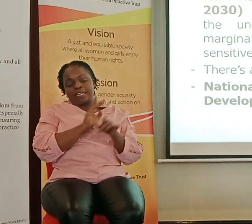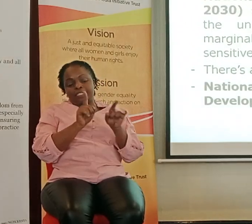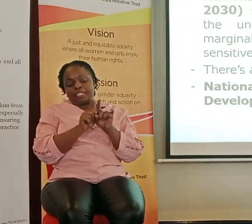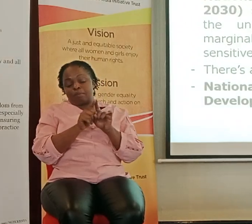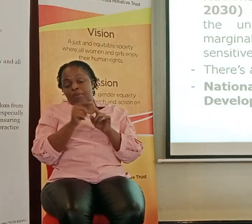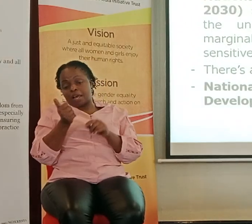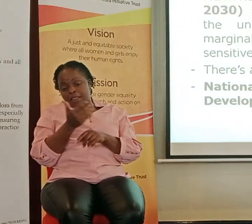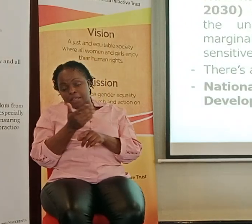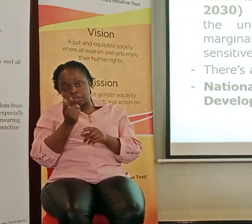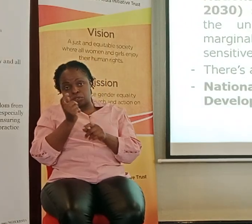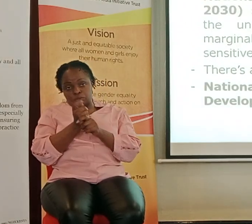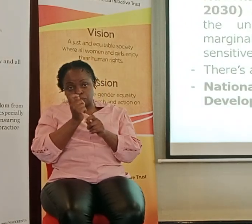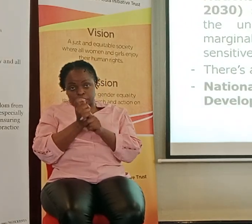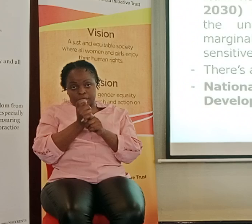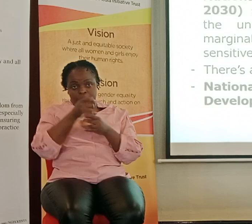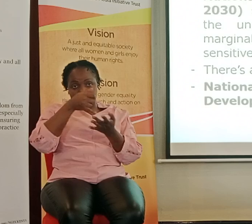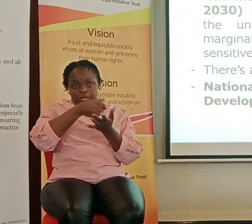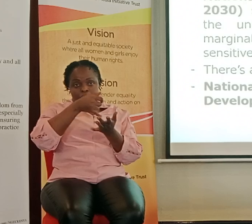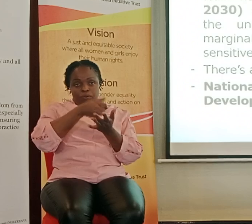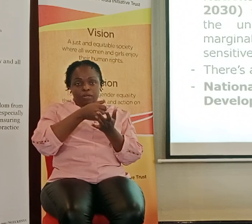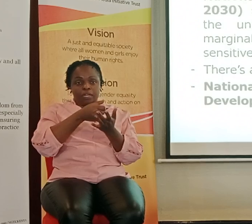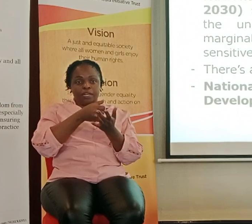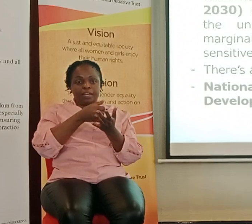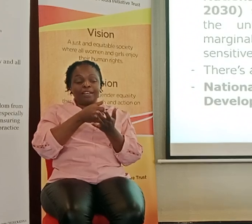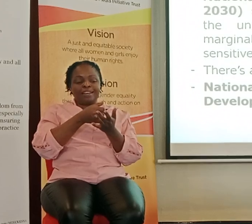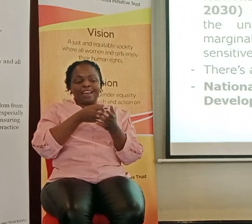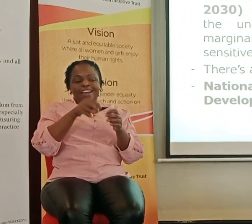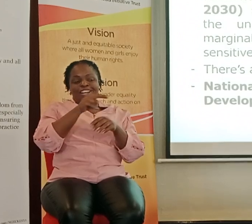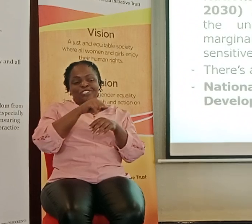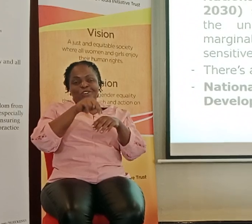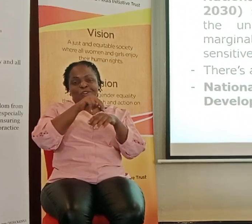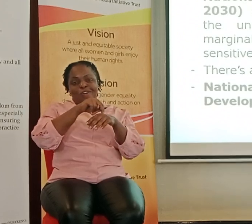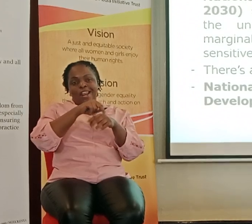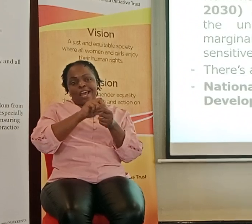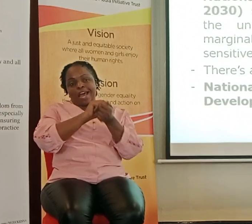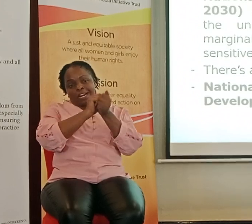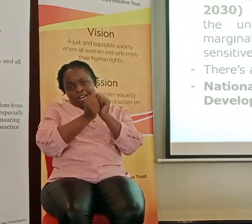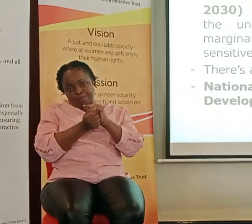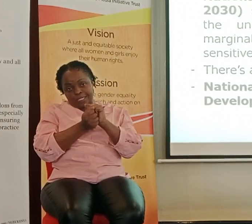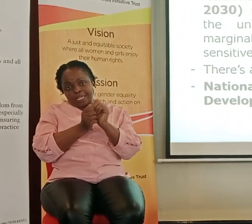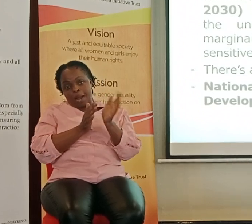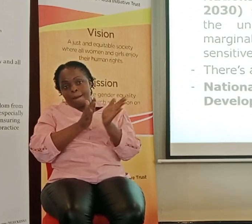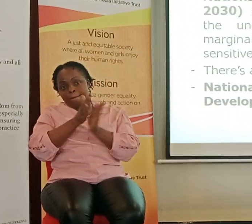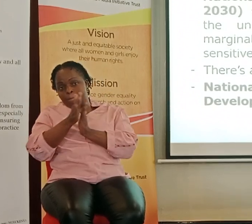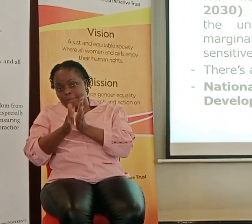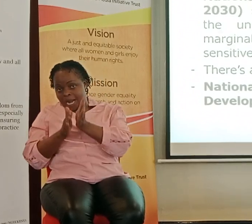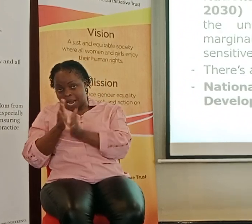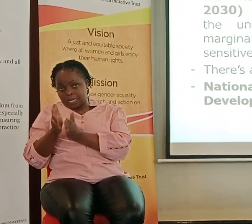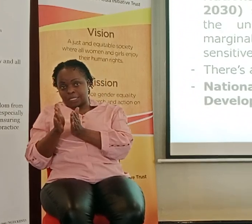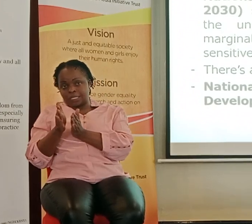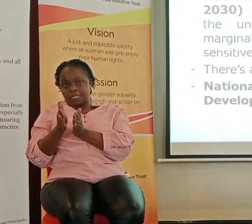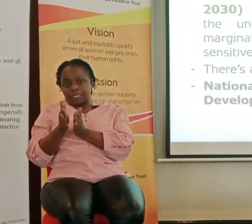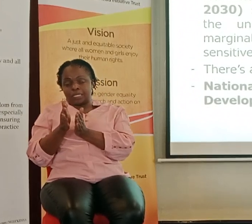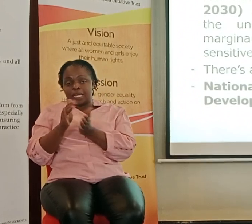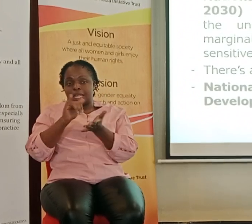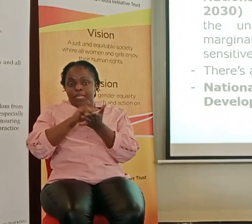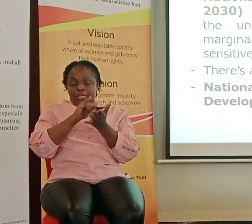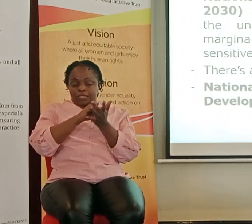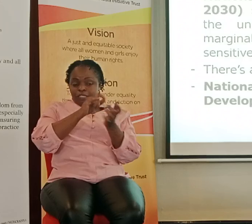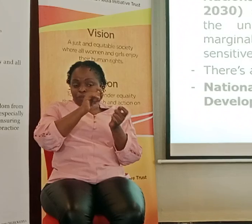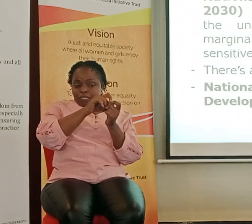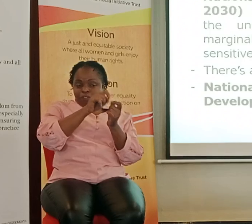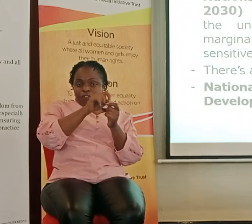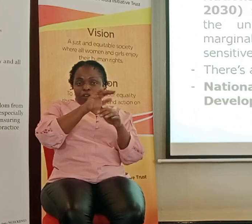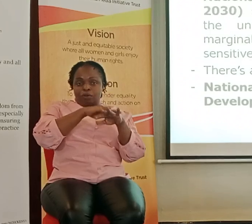Other instruments include the National Adaptation Plan. You can see the adaptation plan is specific